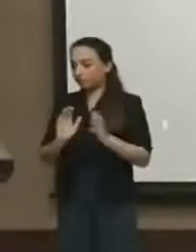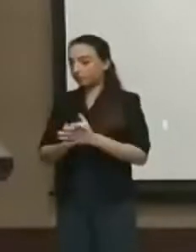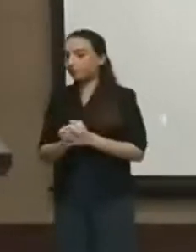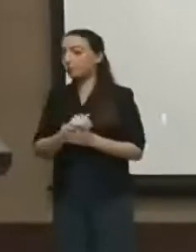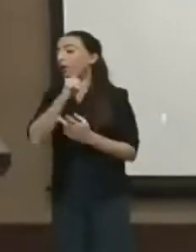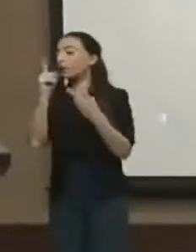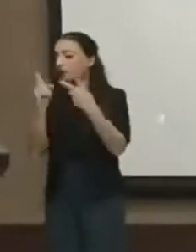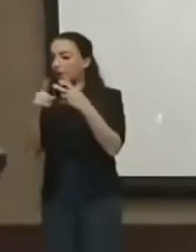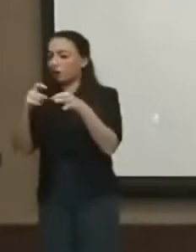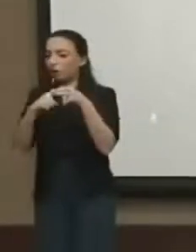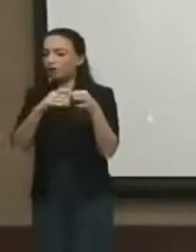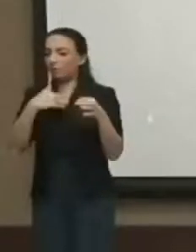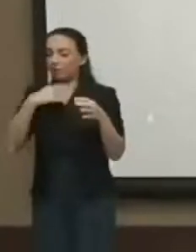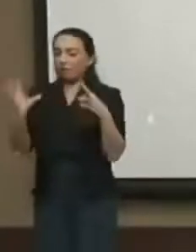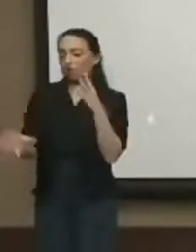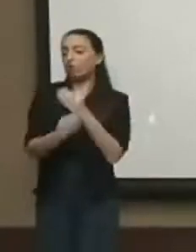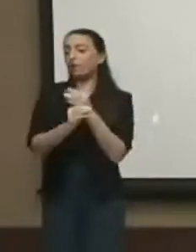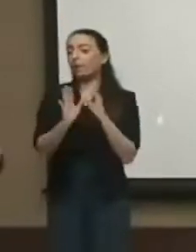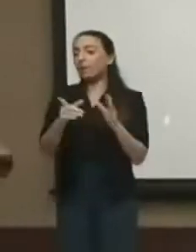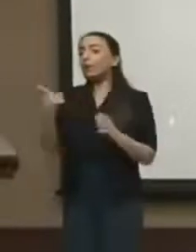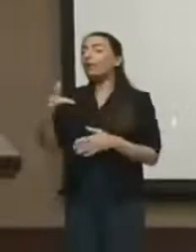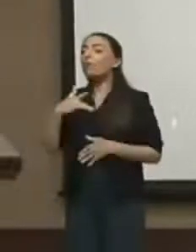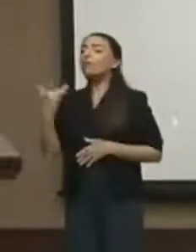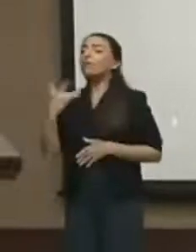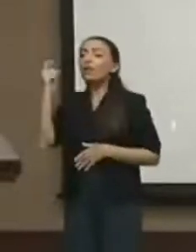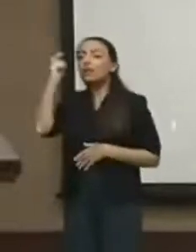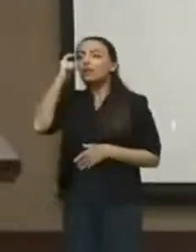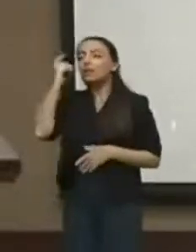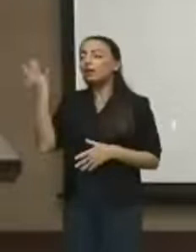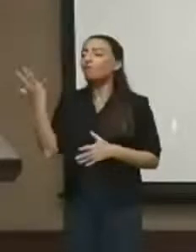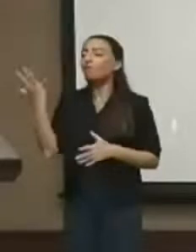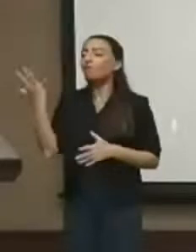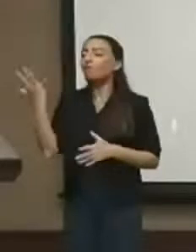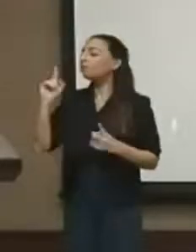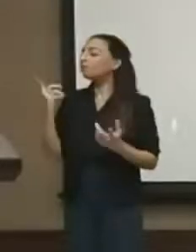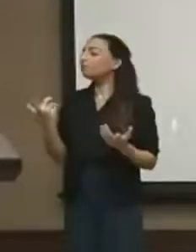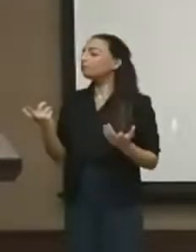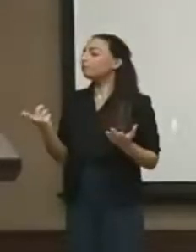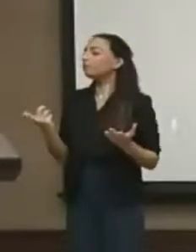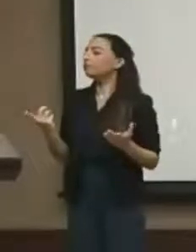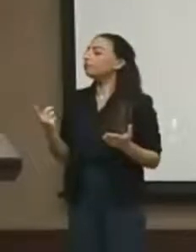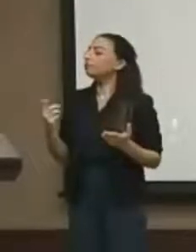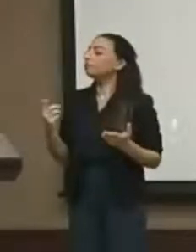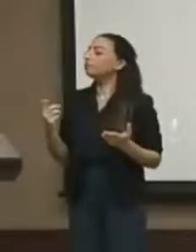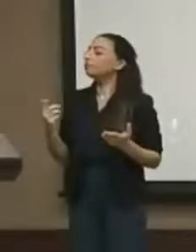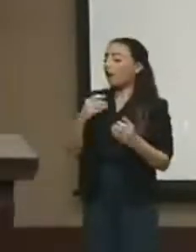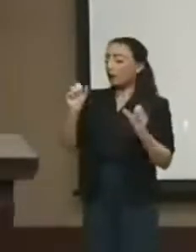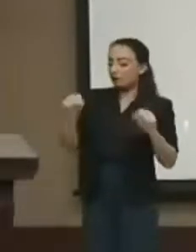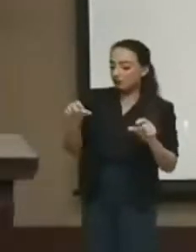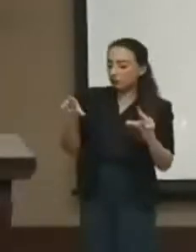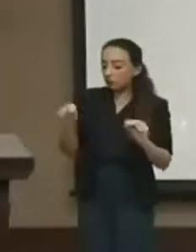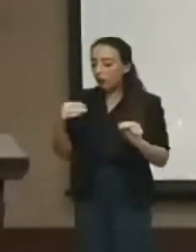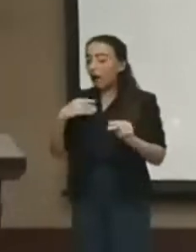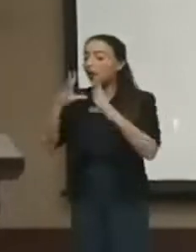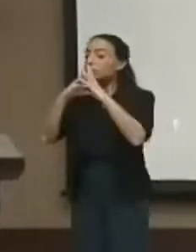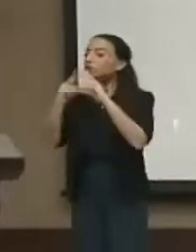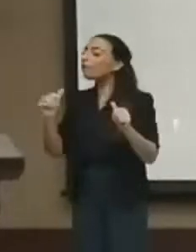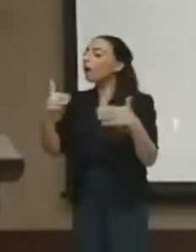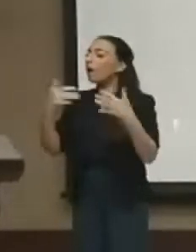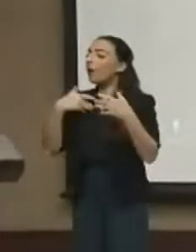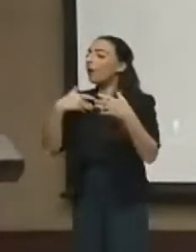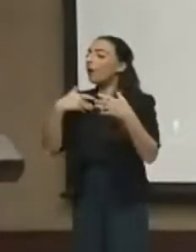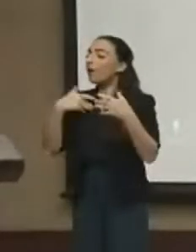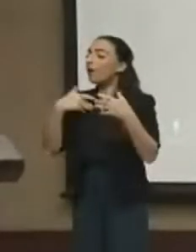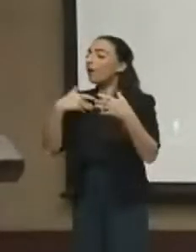you the second question also. What do you think are the possible solutions and the way